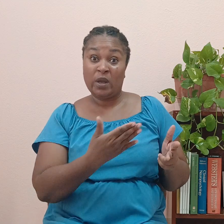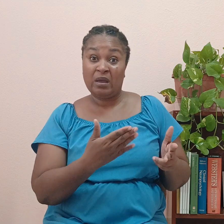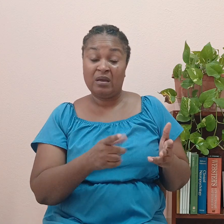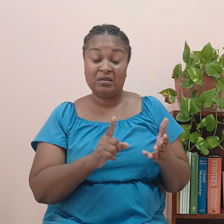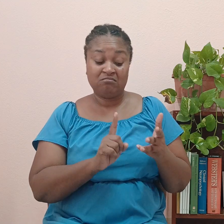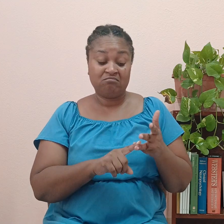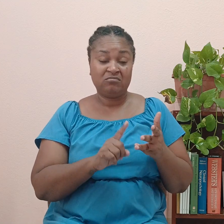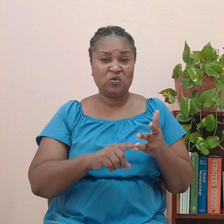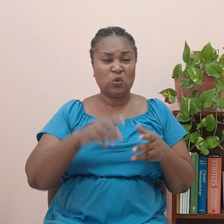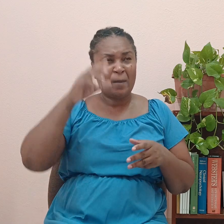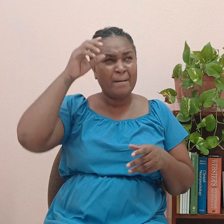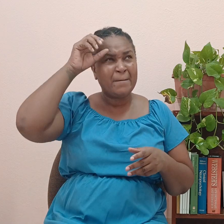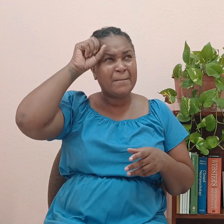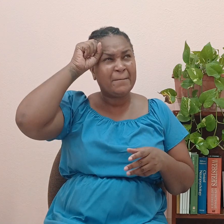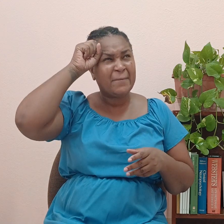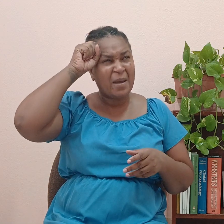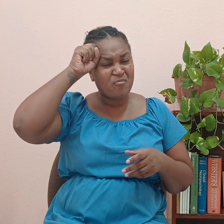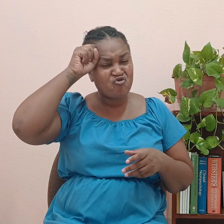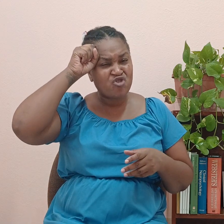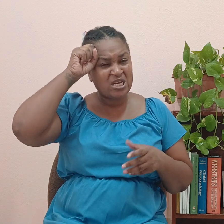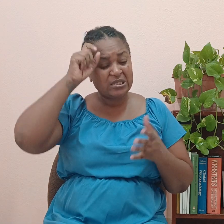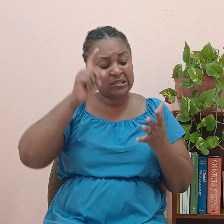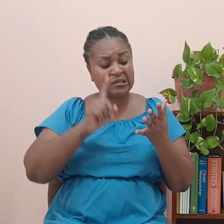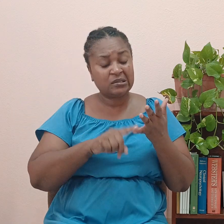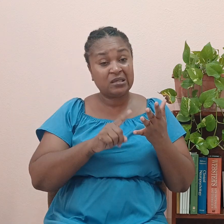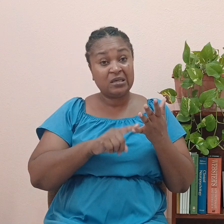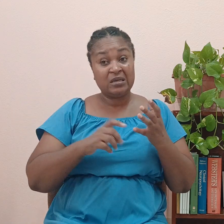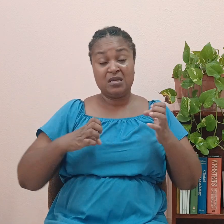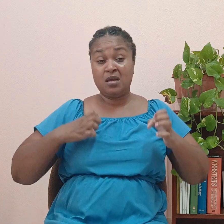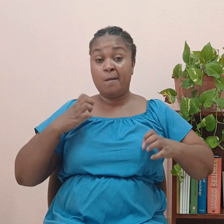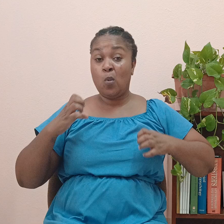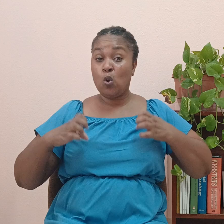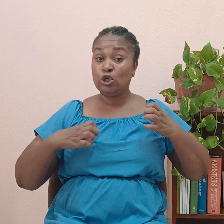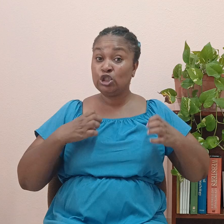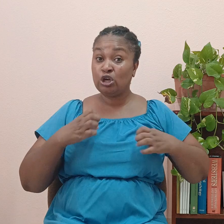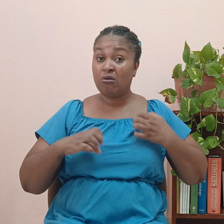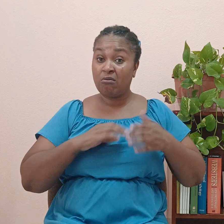one's memories, one's emotions.